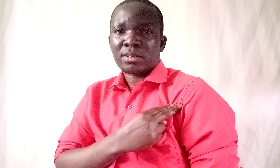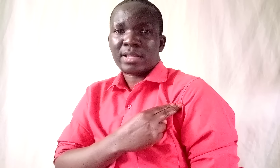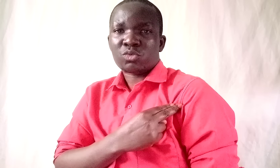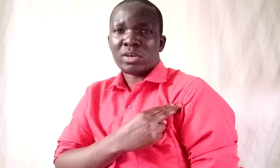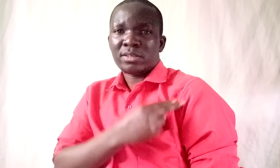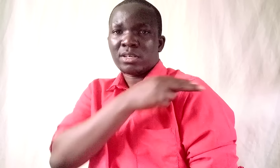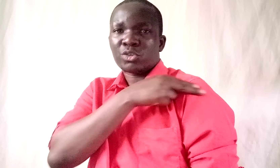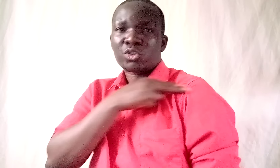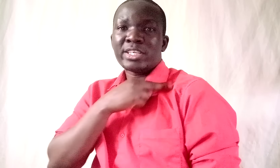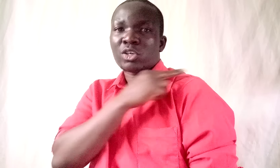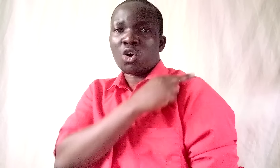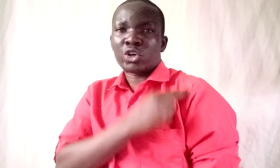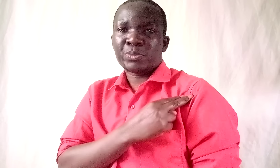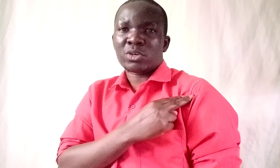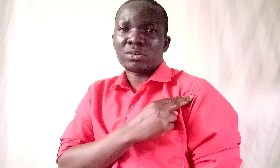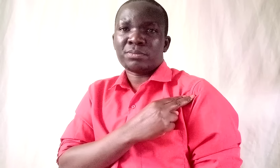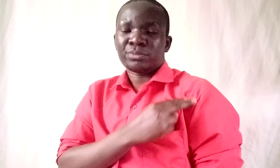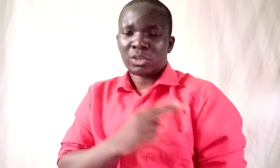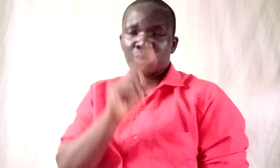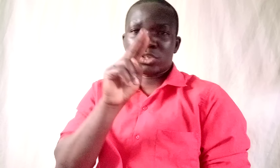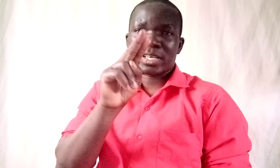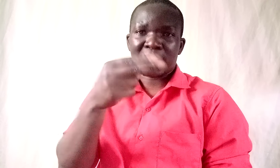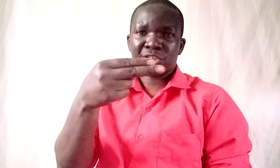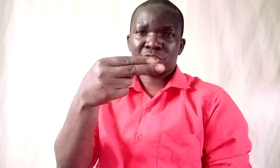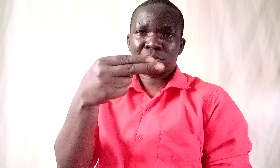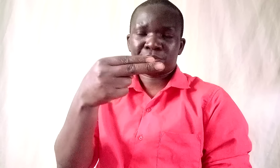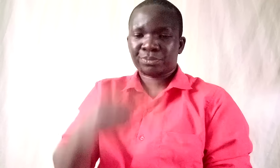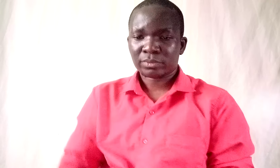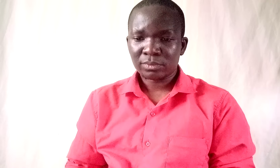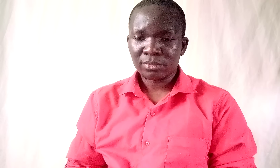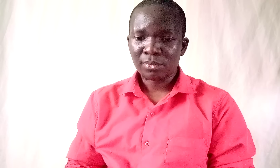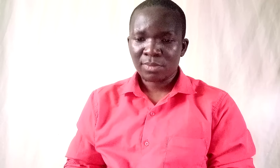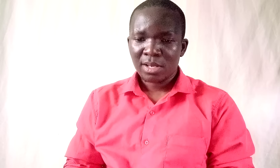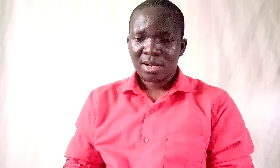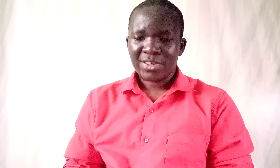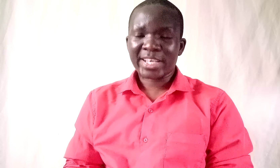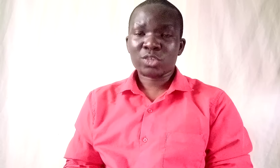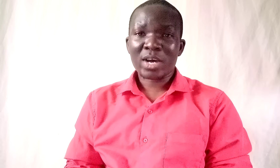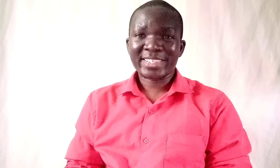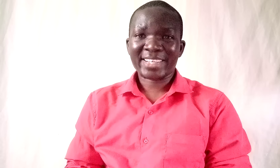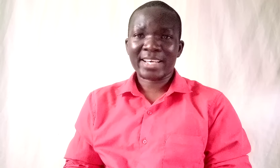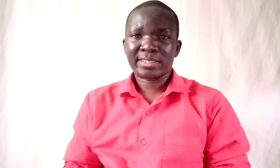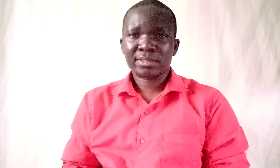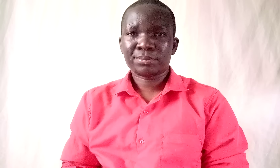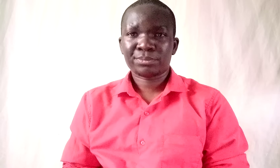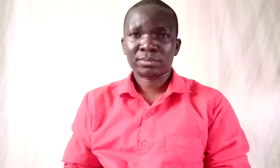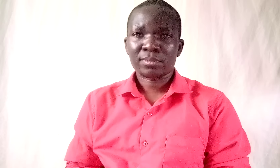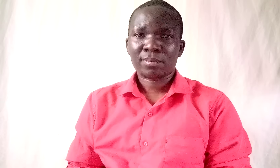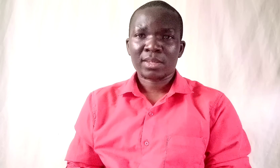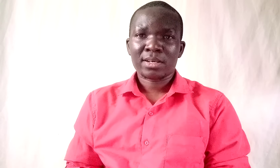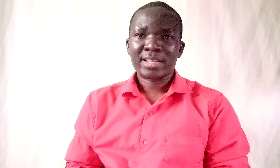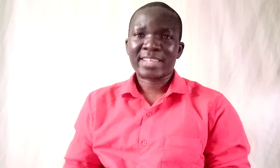That one. So this is hospital using H. The next one is a nurse. There are nurses